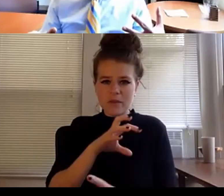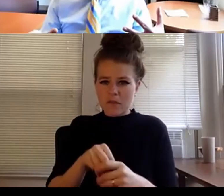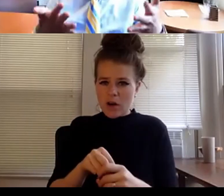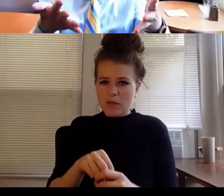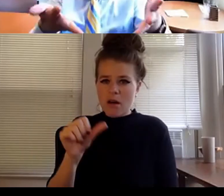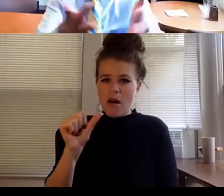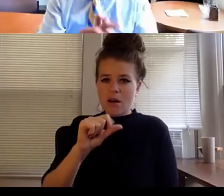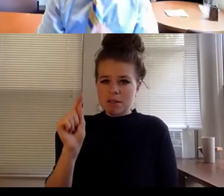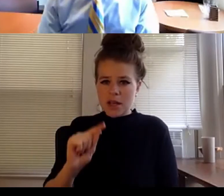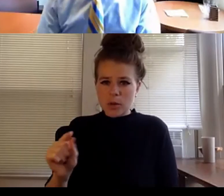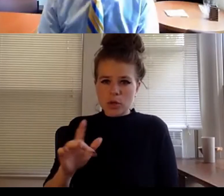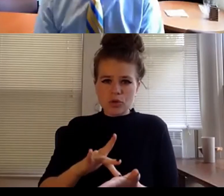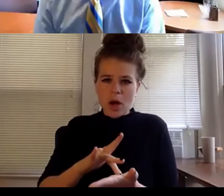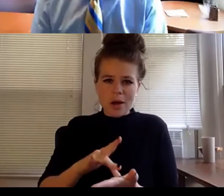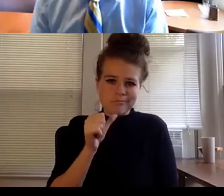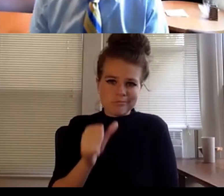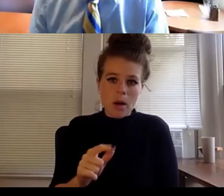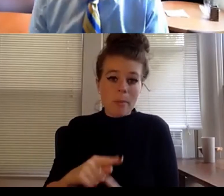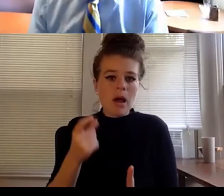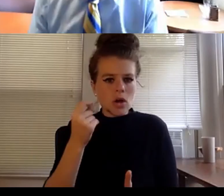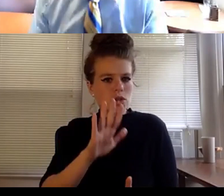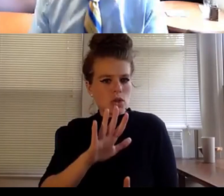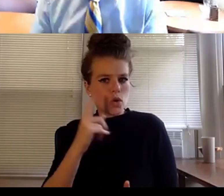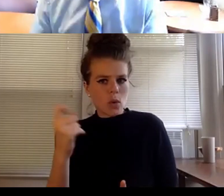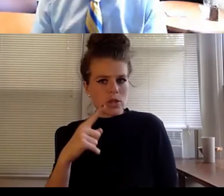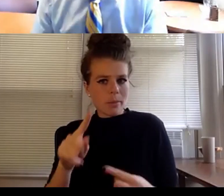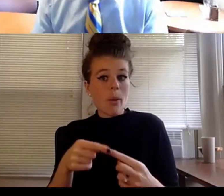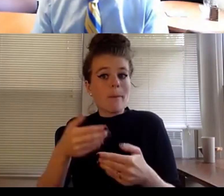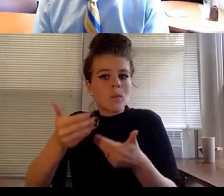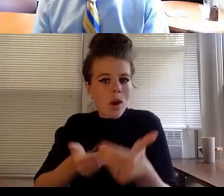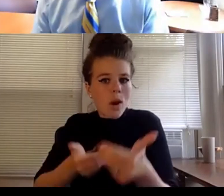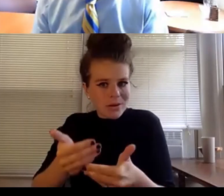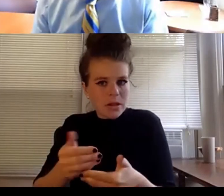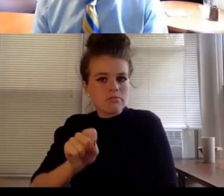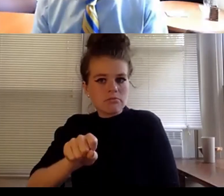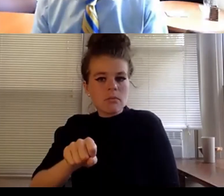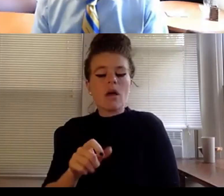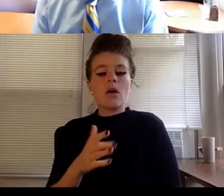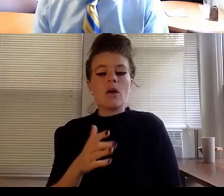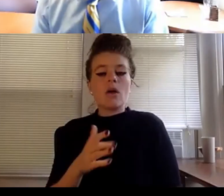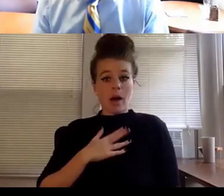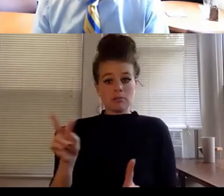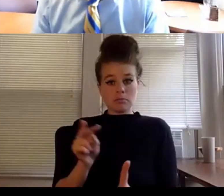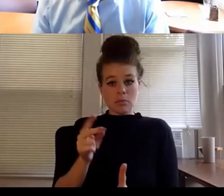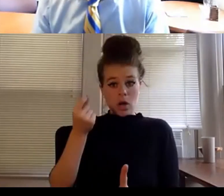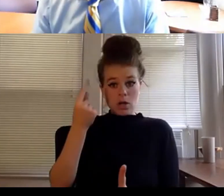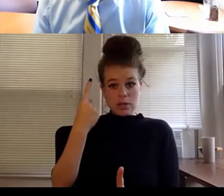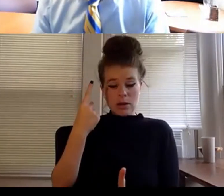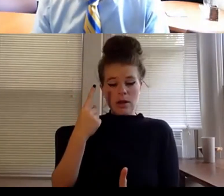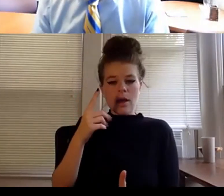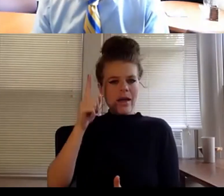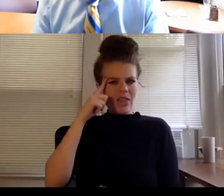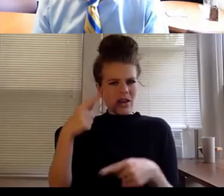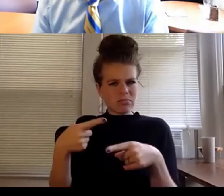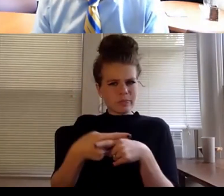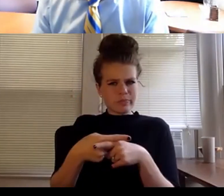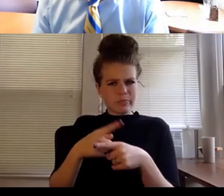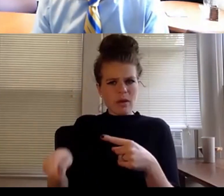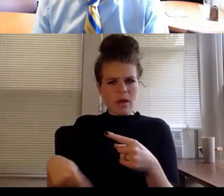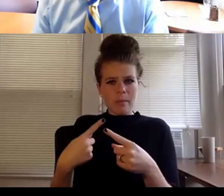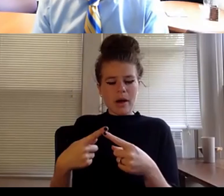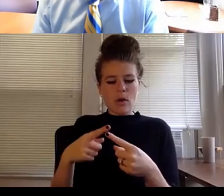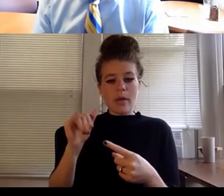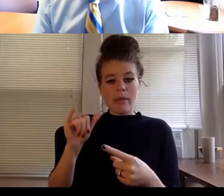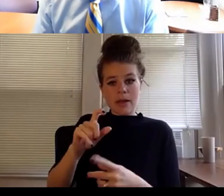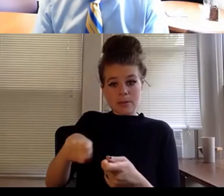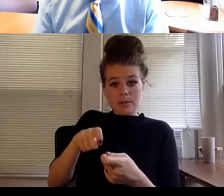Alzheimer's drugs, but I understand your question about the process. So Right. My understanding is that the controversy about the Alzheimer's drug is